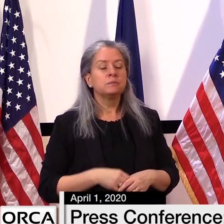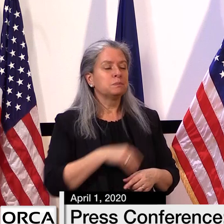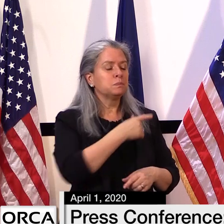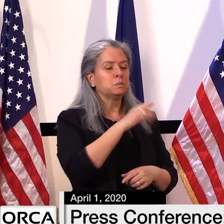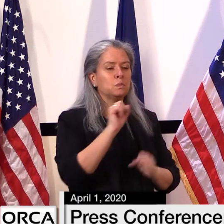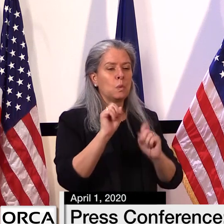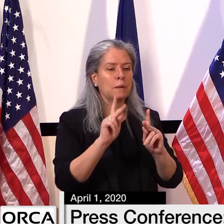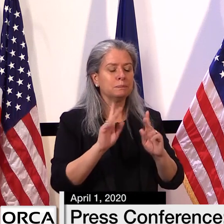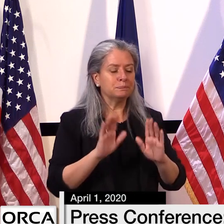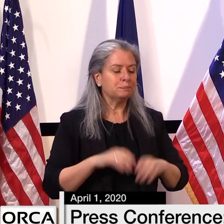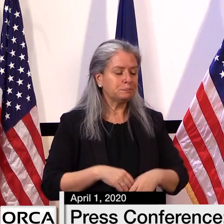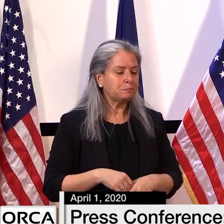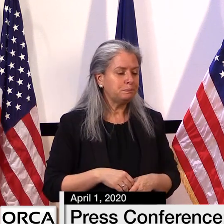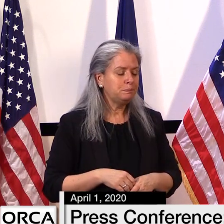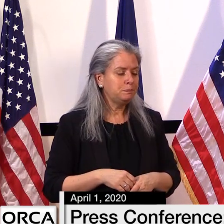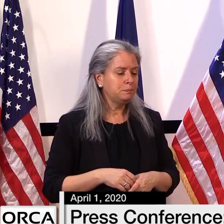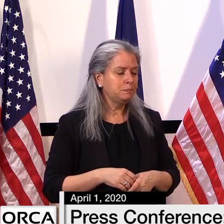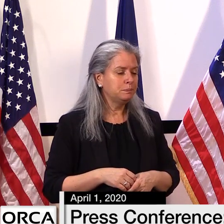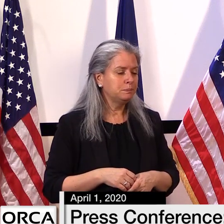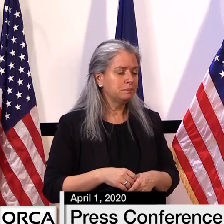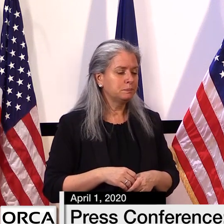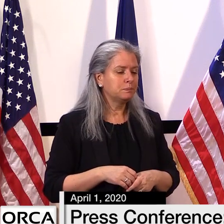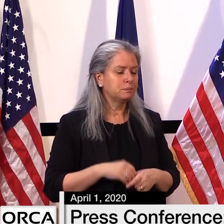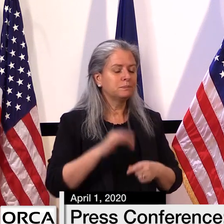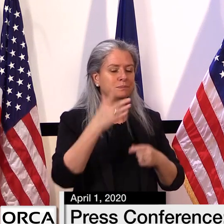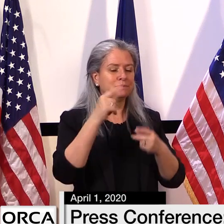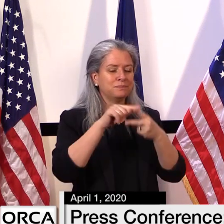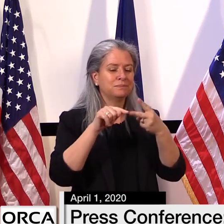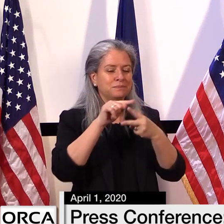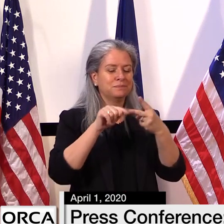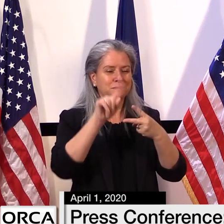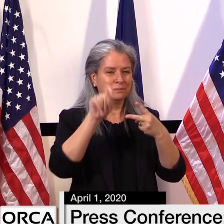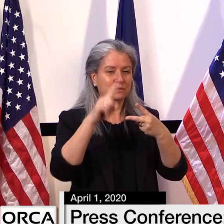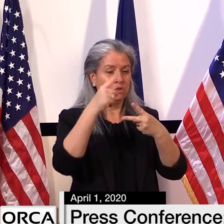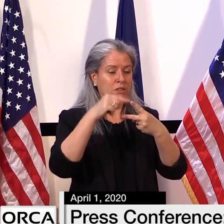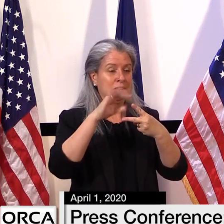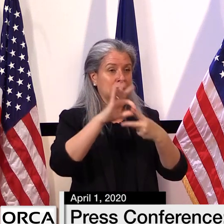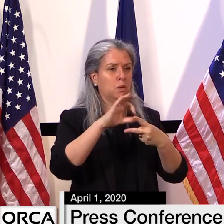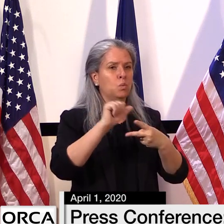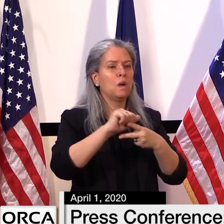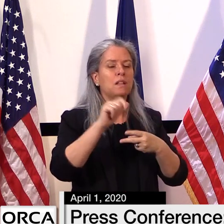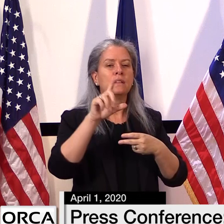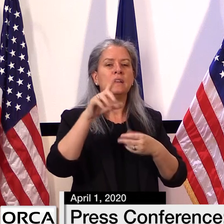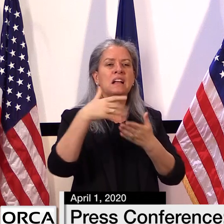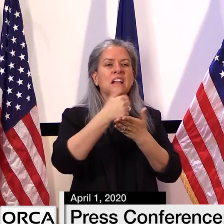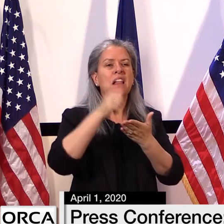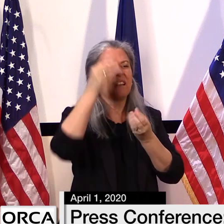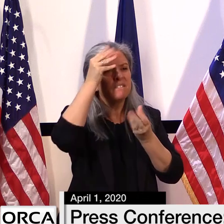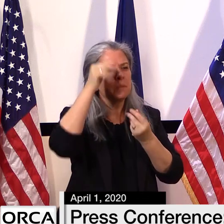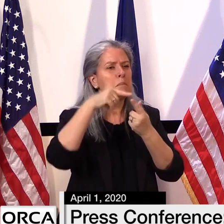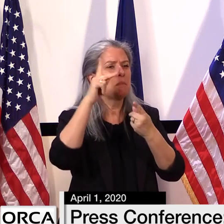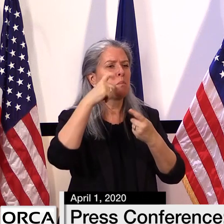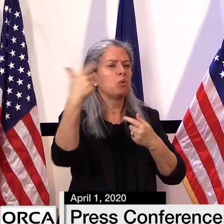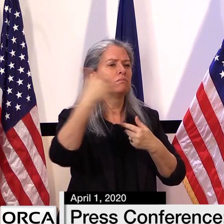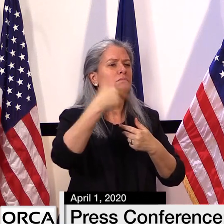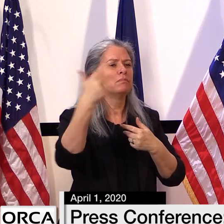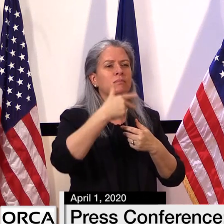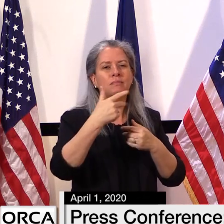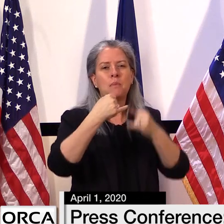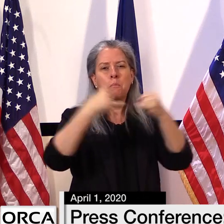this is, let's see, the first part of your question, as far as the data collection, it is just